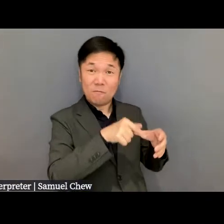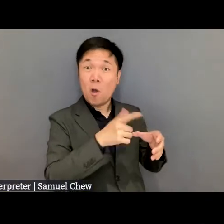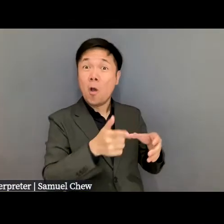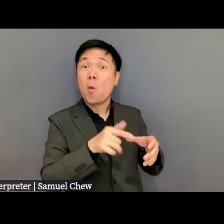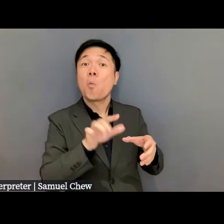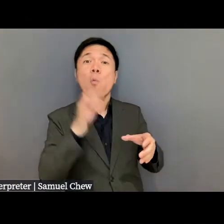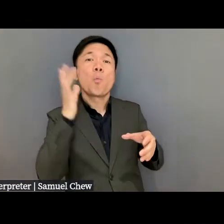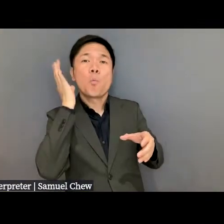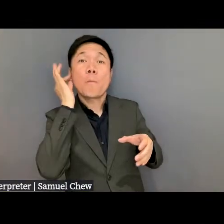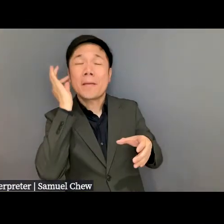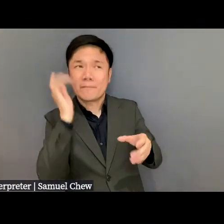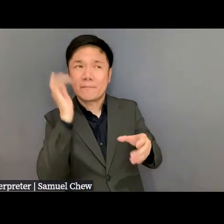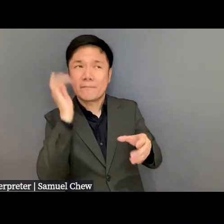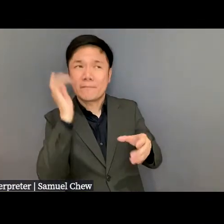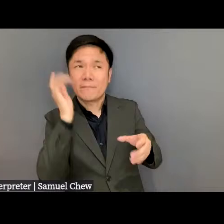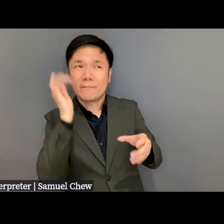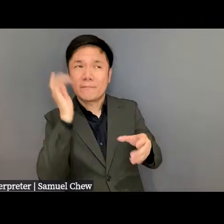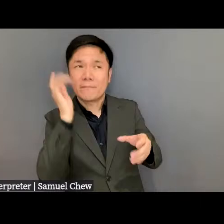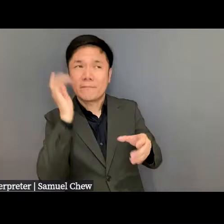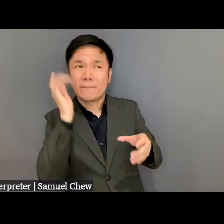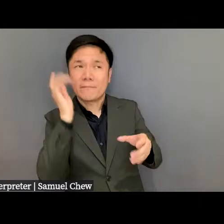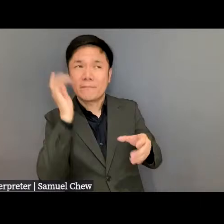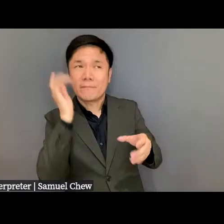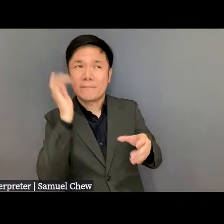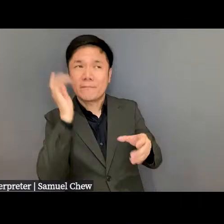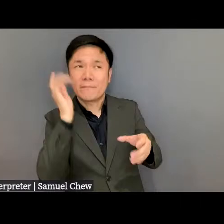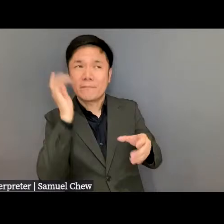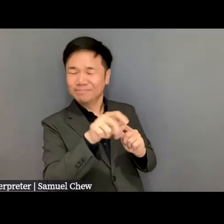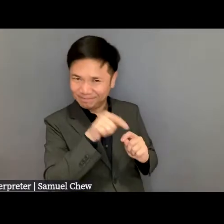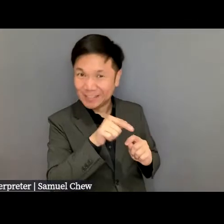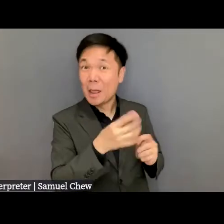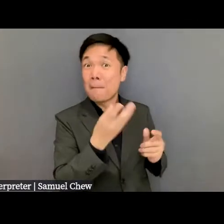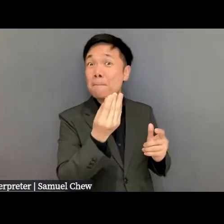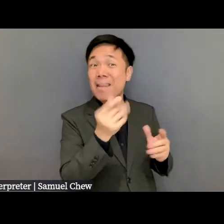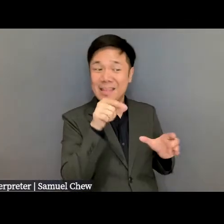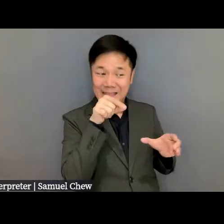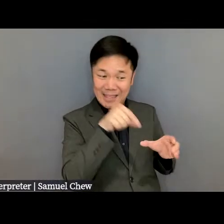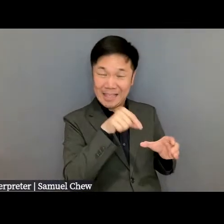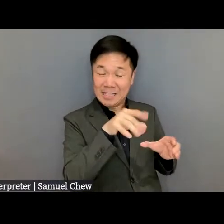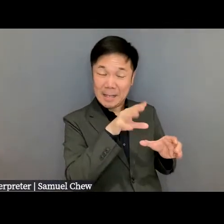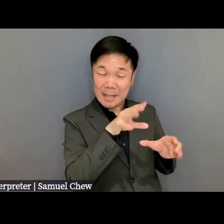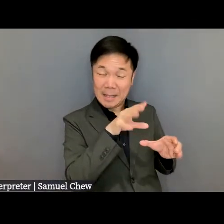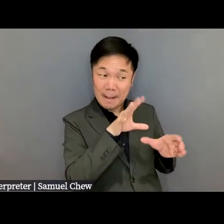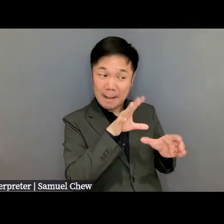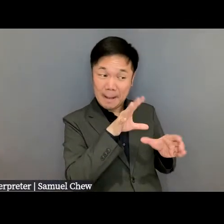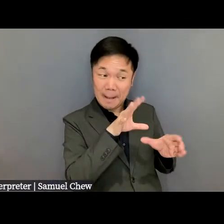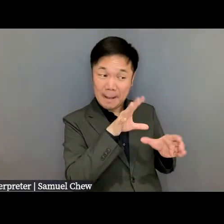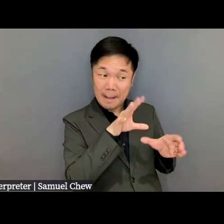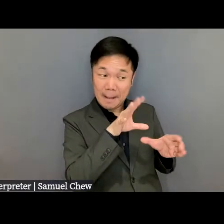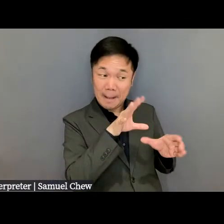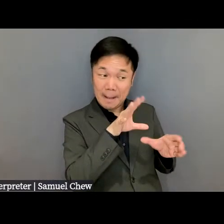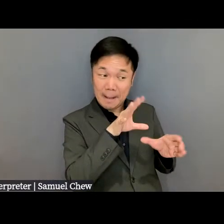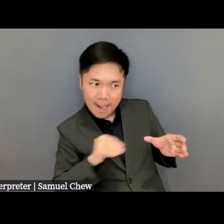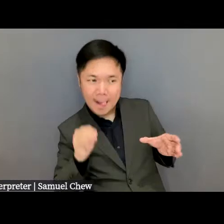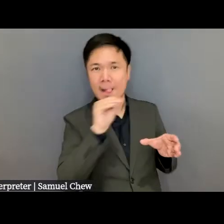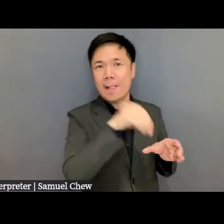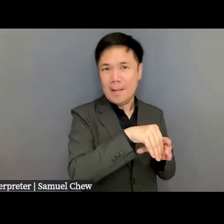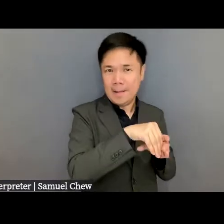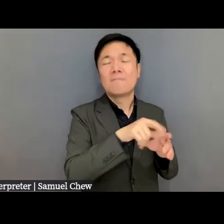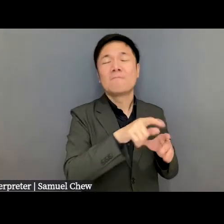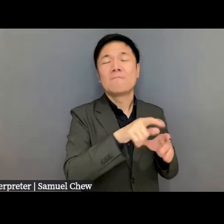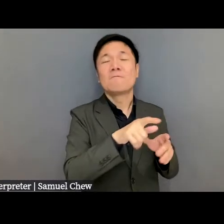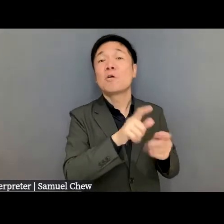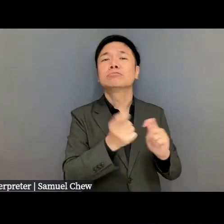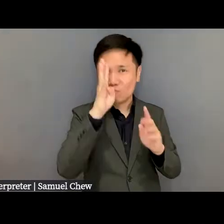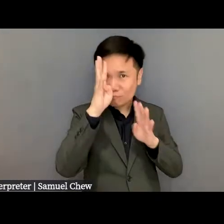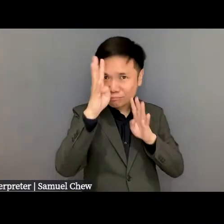we can apply a little of our the budget we have that's too challenging to have, and then we can do initiatives like this, so we